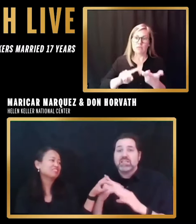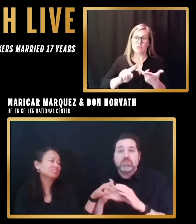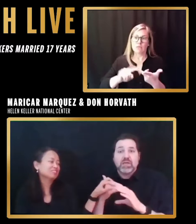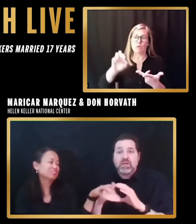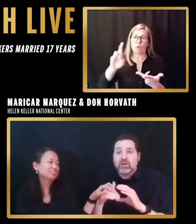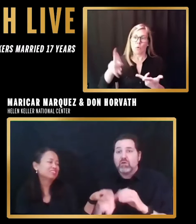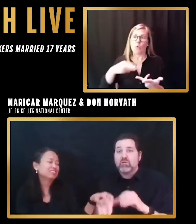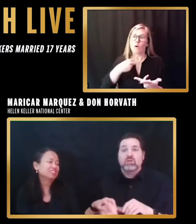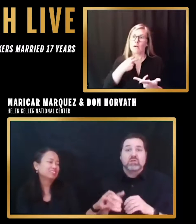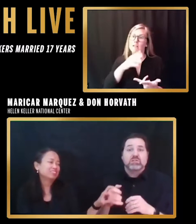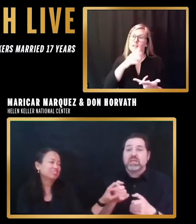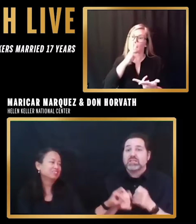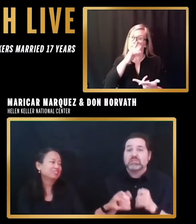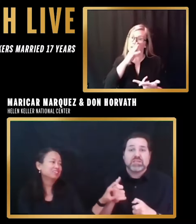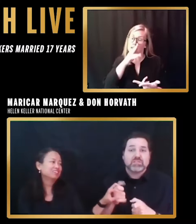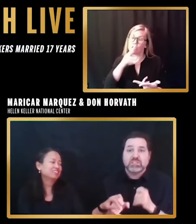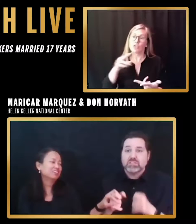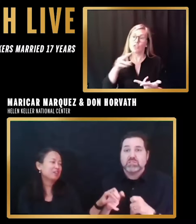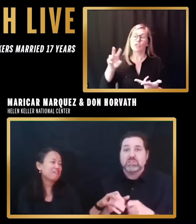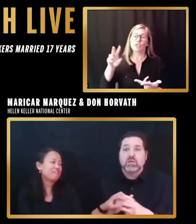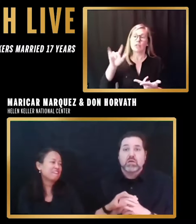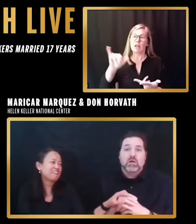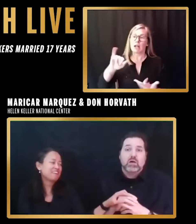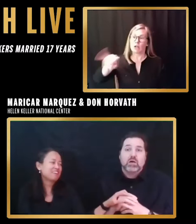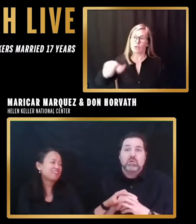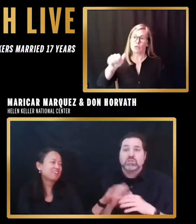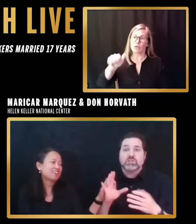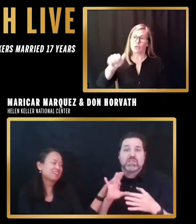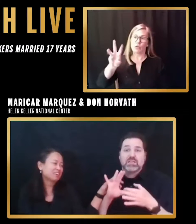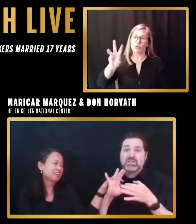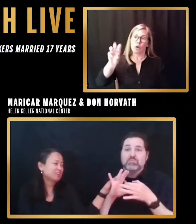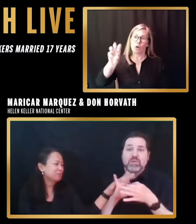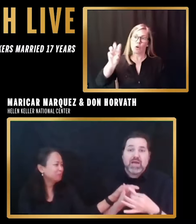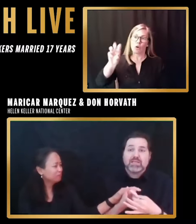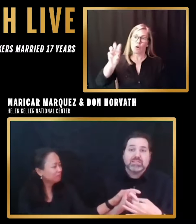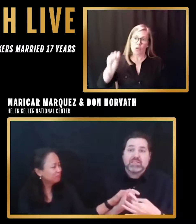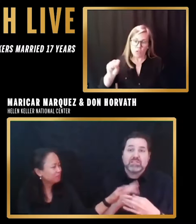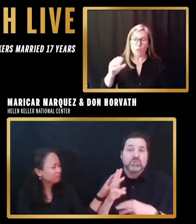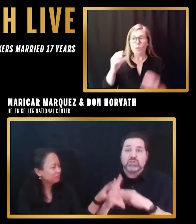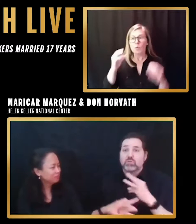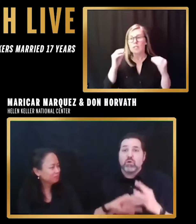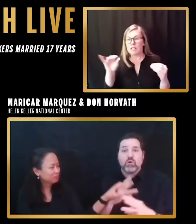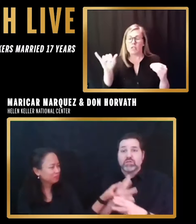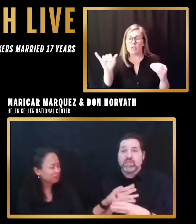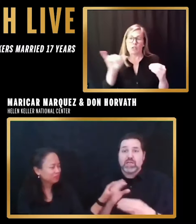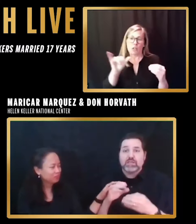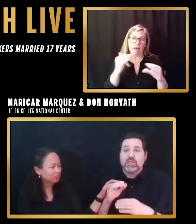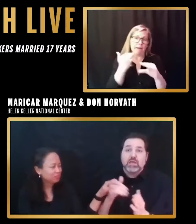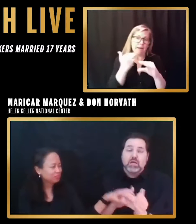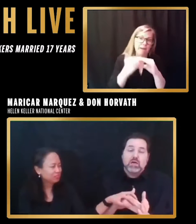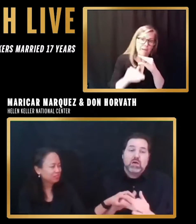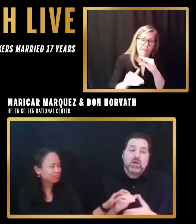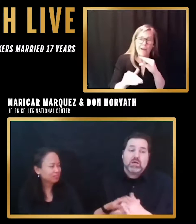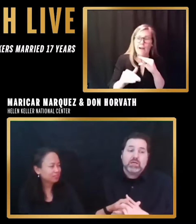websites, email, text messages, just to get them back connected with the world again.